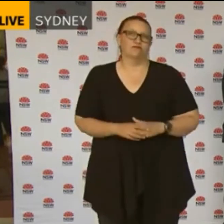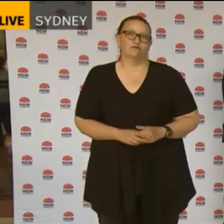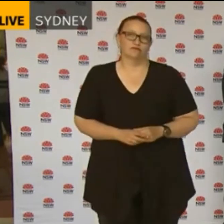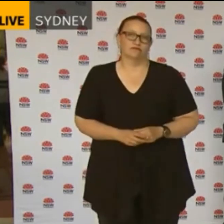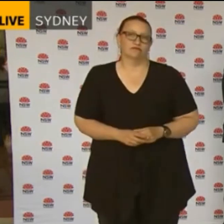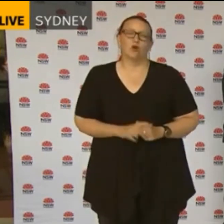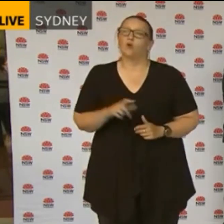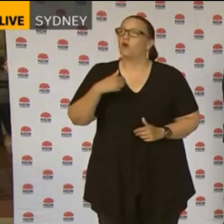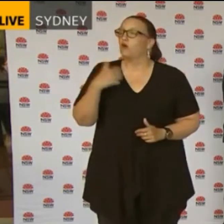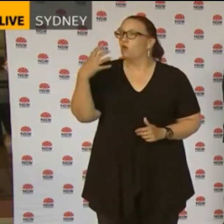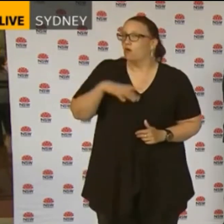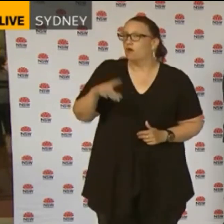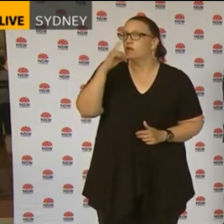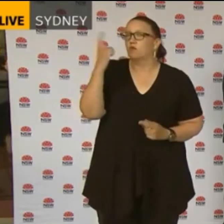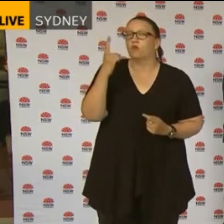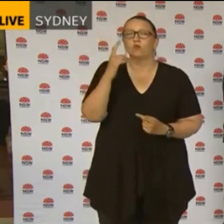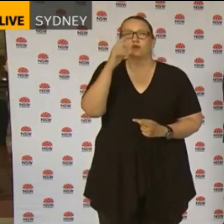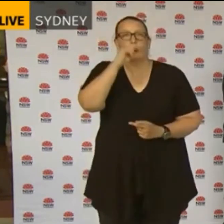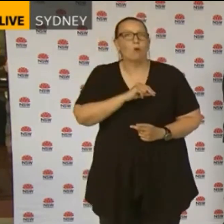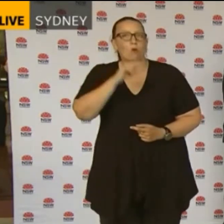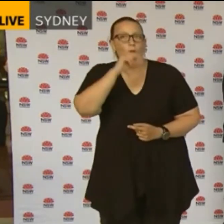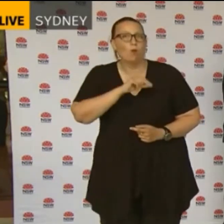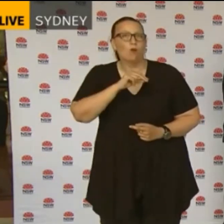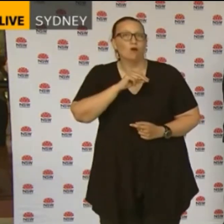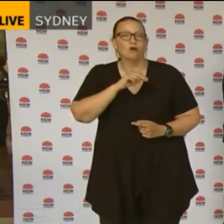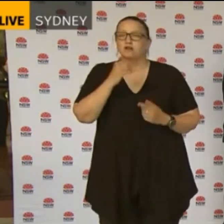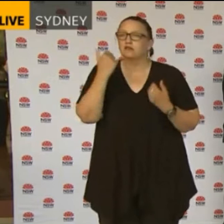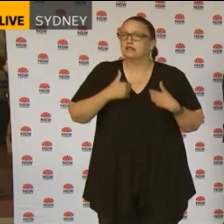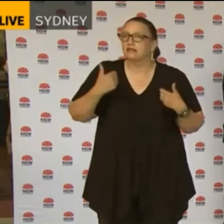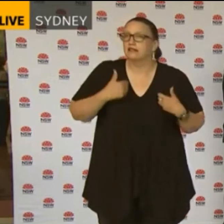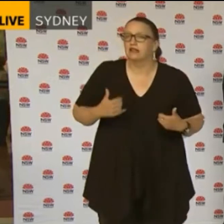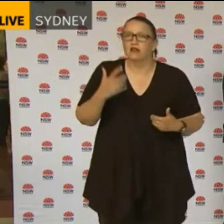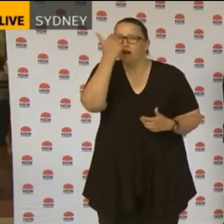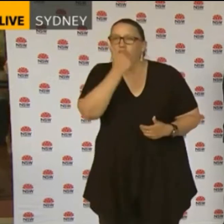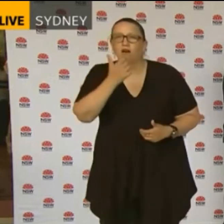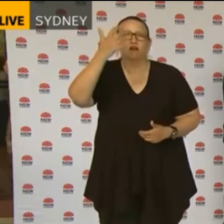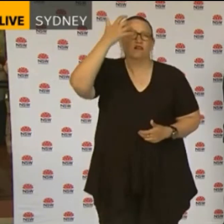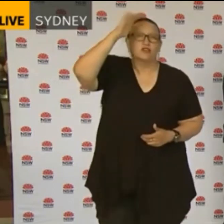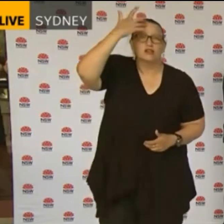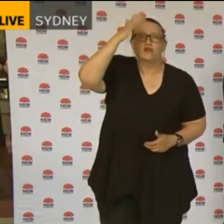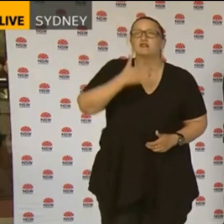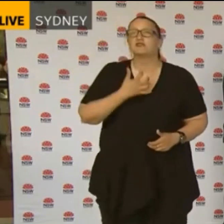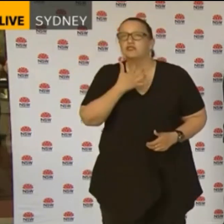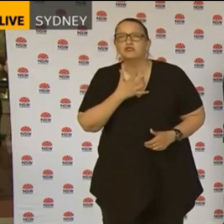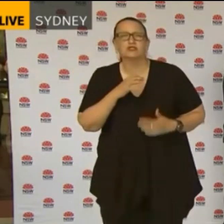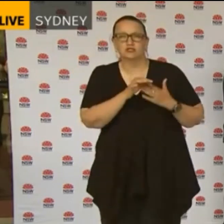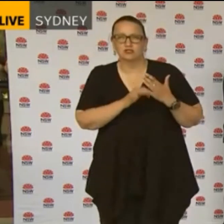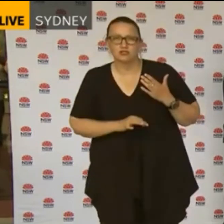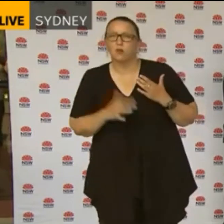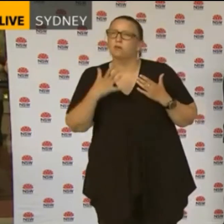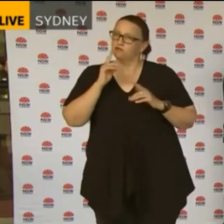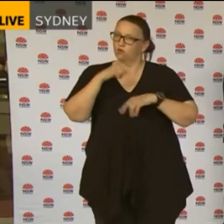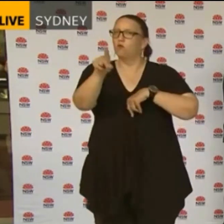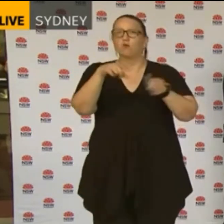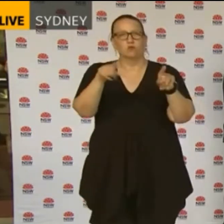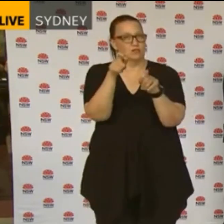under 12 being allowed in households, potentially looking at weddings and what we can do there. I know how stressful it is. We all know how stressful it